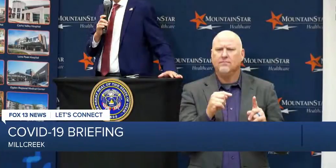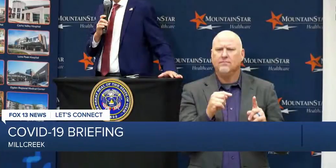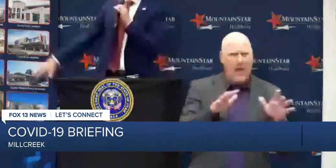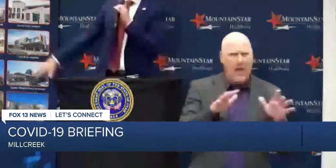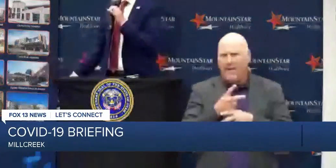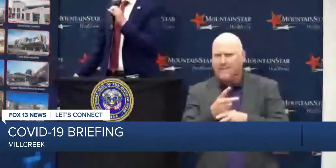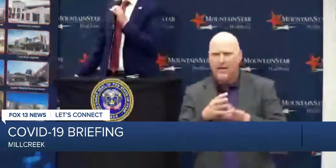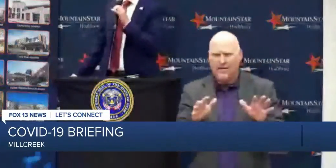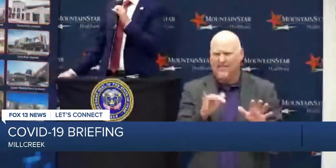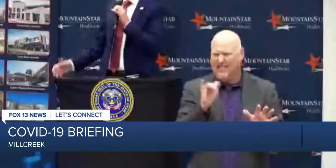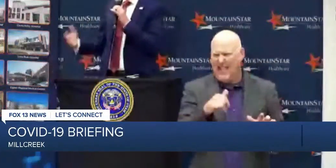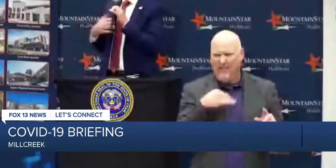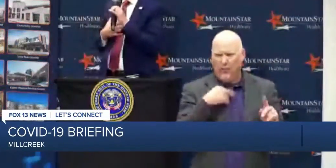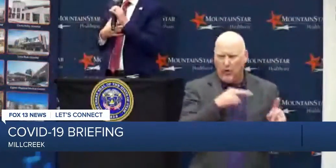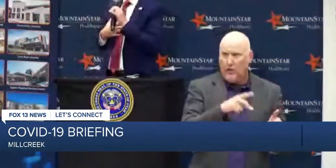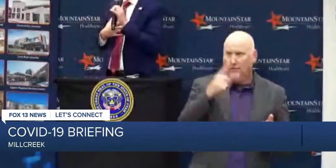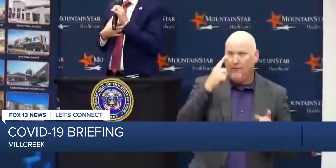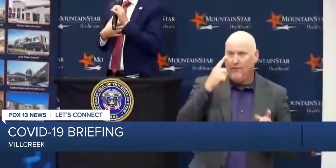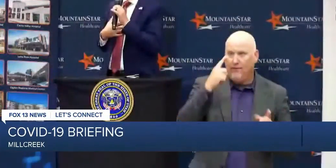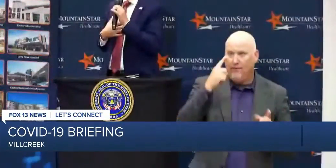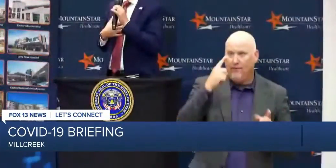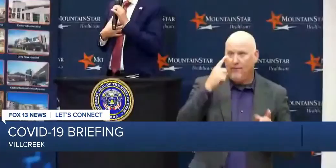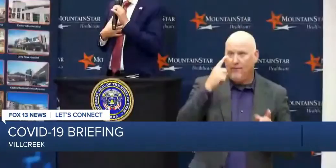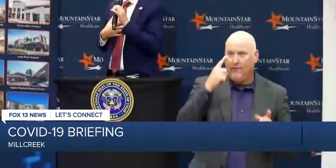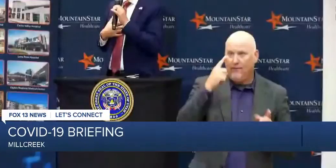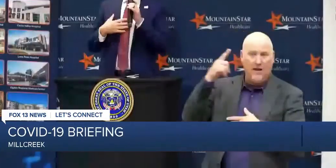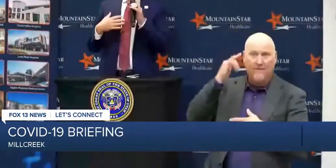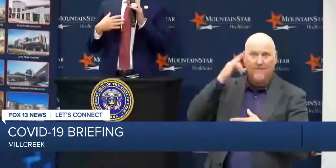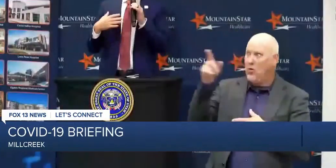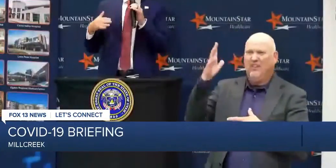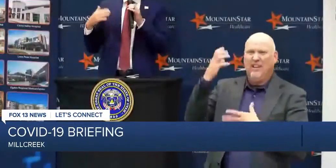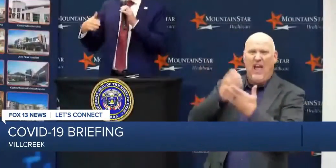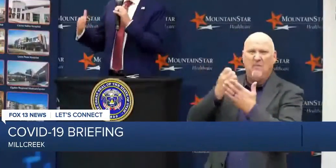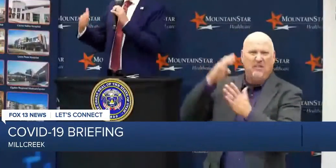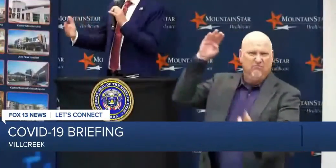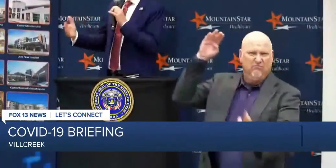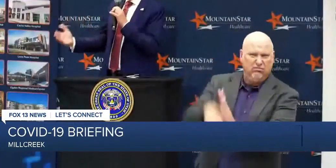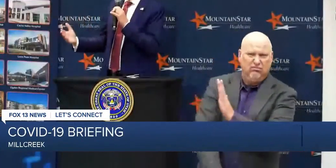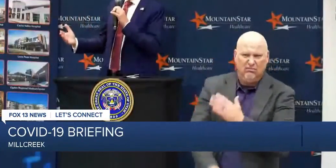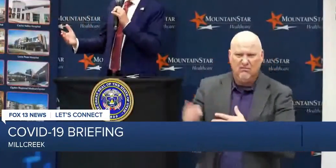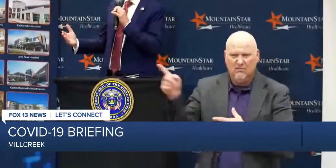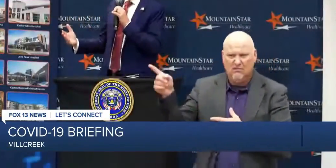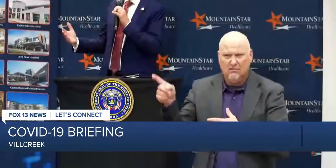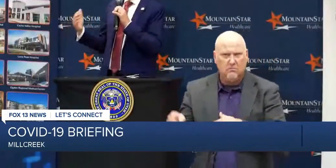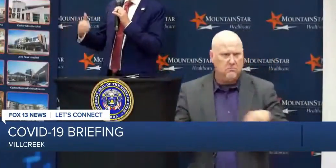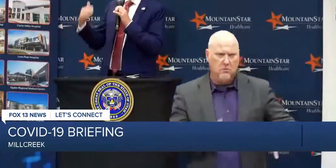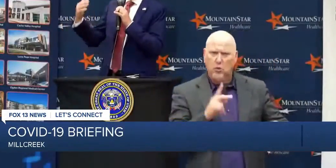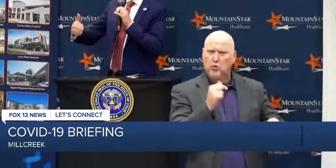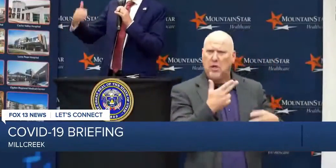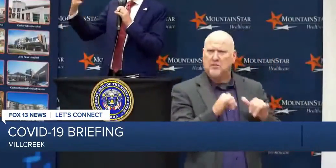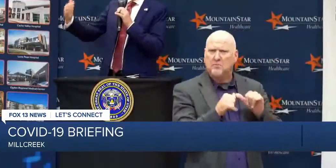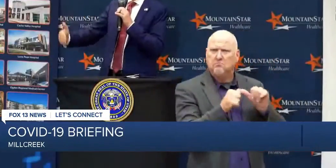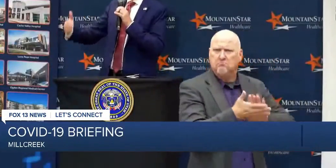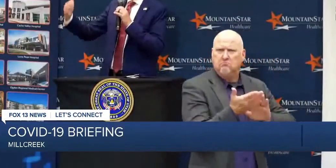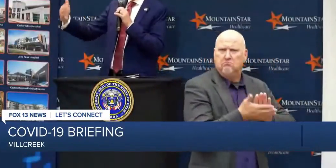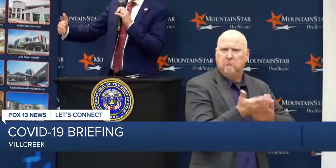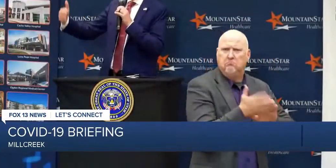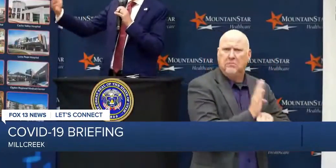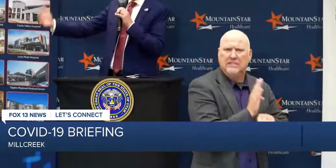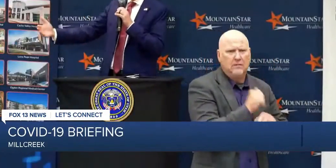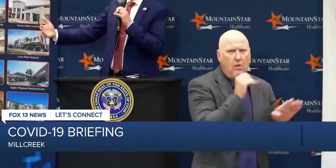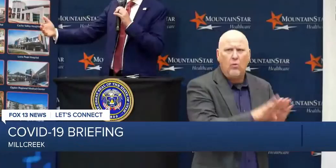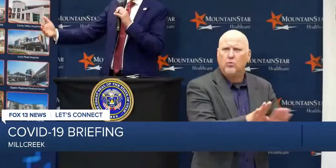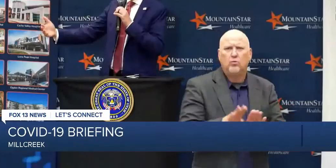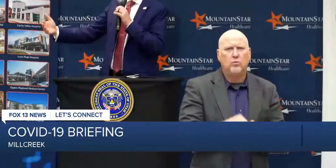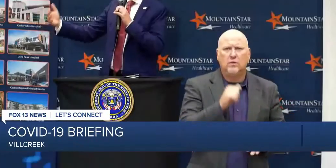California may shut down their economy and Utah doesn't. There will be an economic impact. People will just choose to